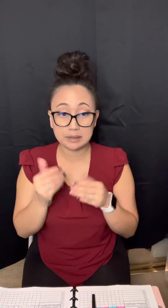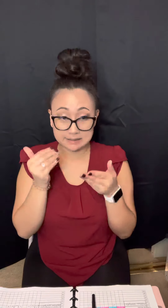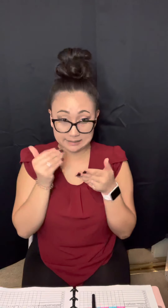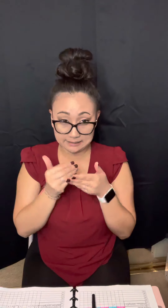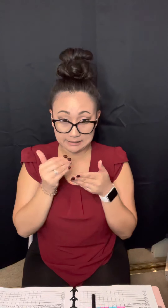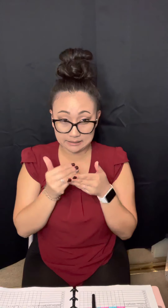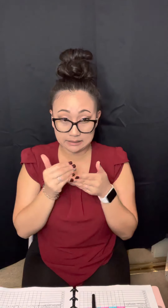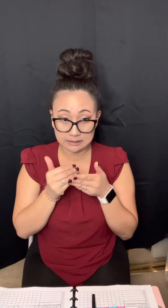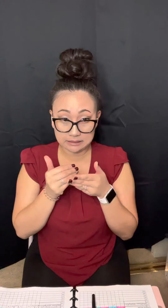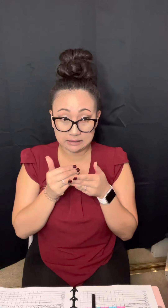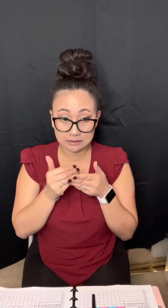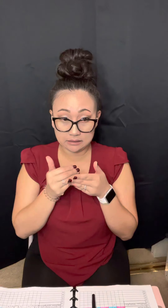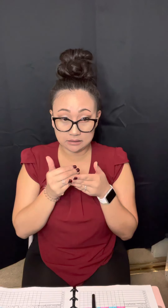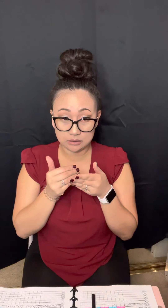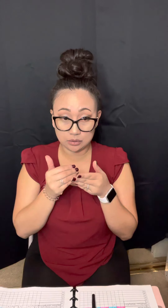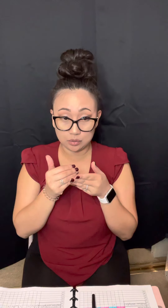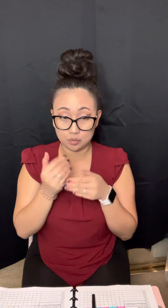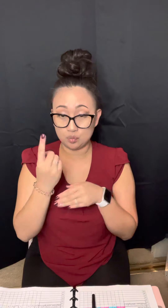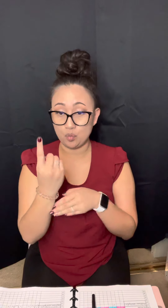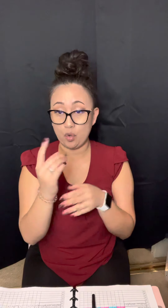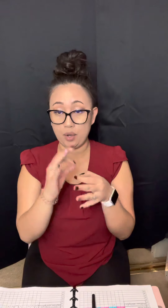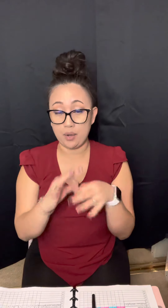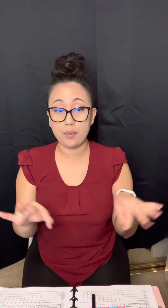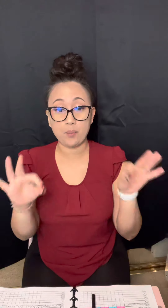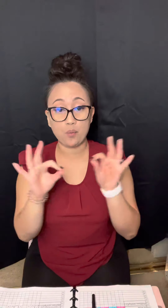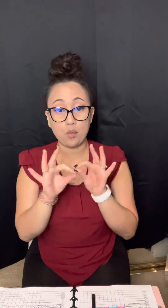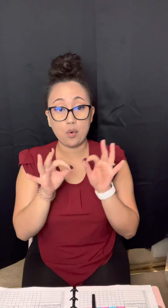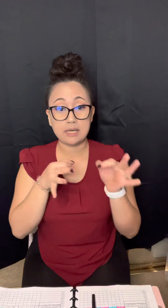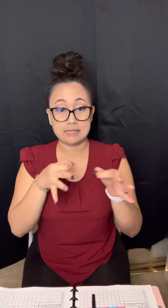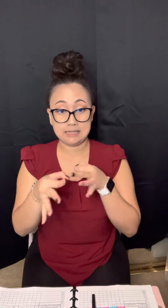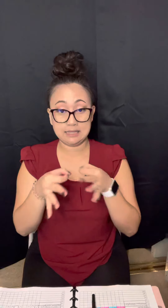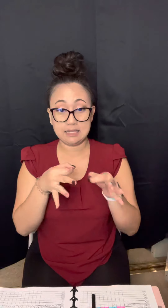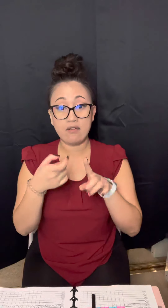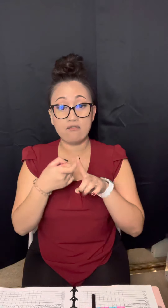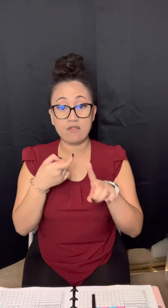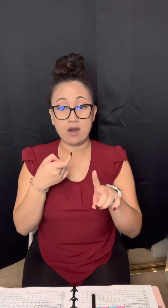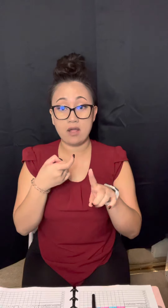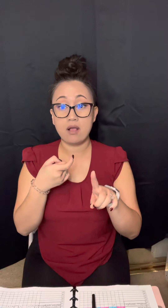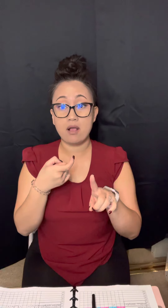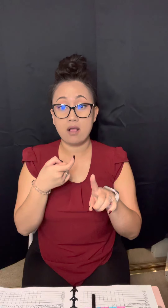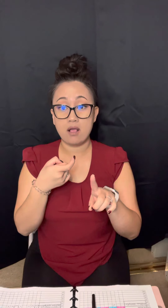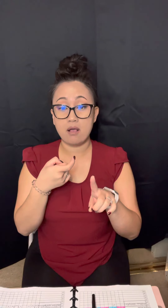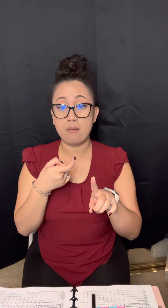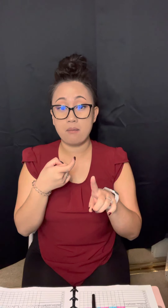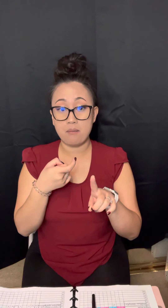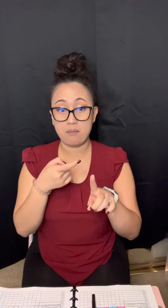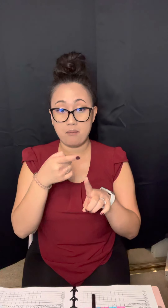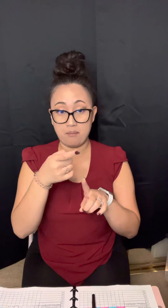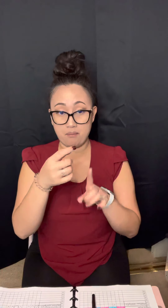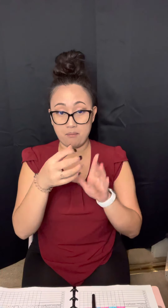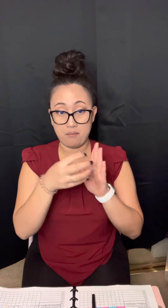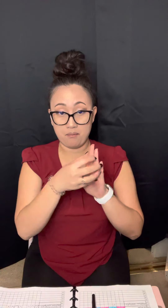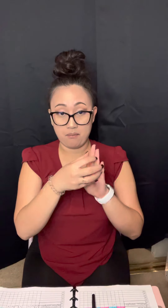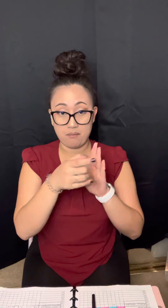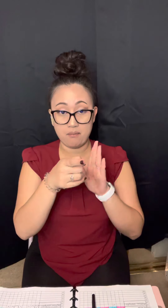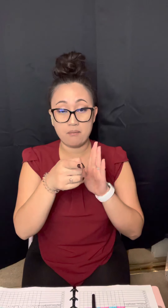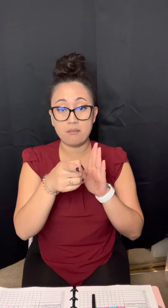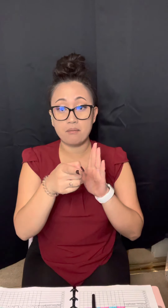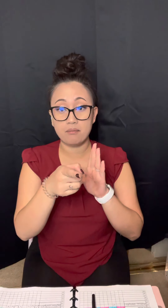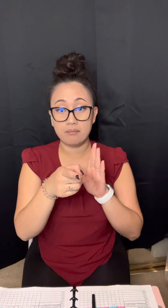one important detail from this text. So what you see here from the writing, show me what you think